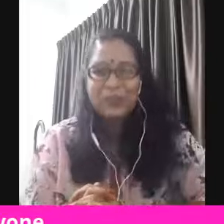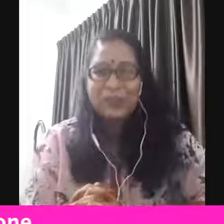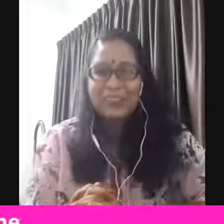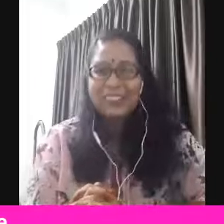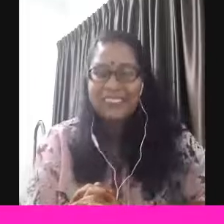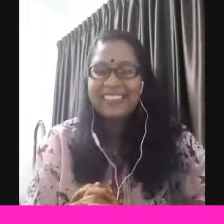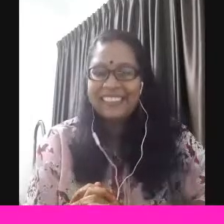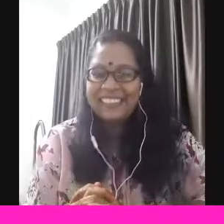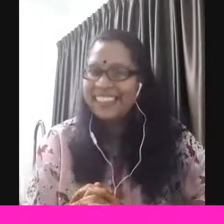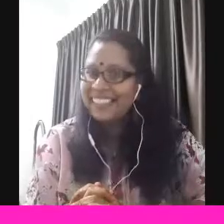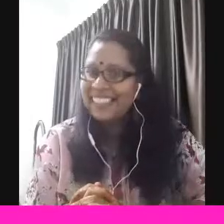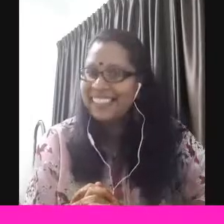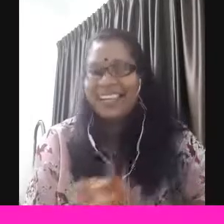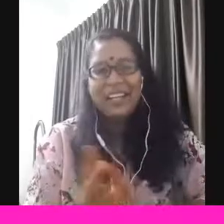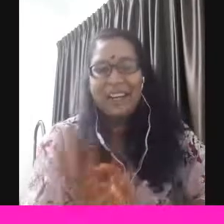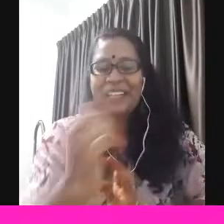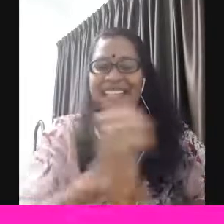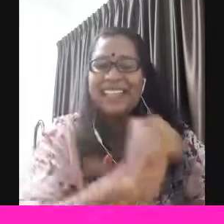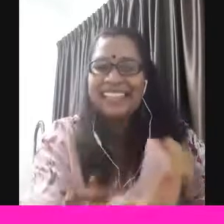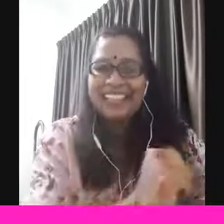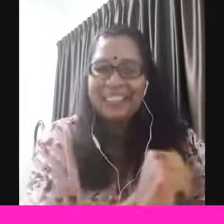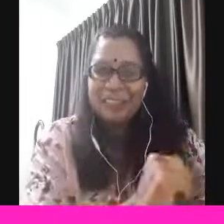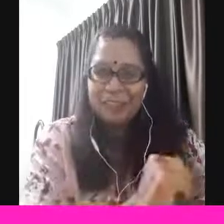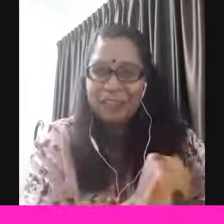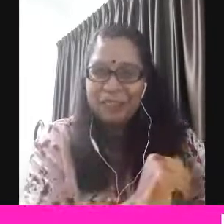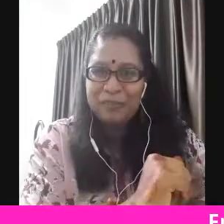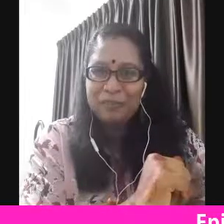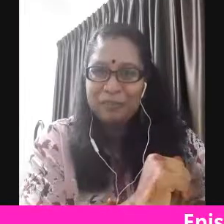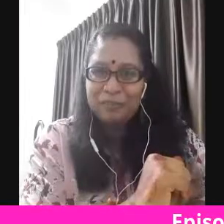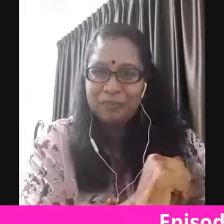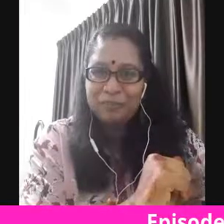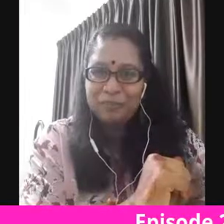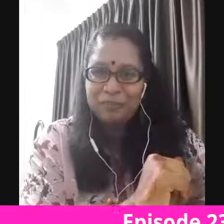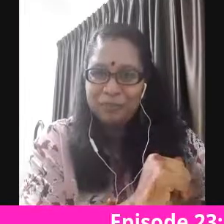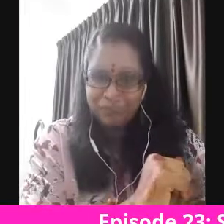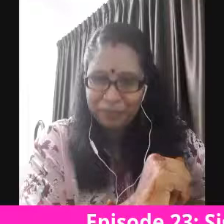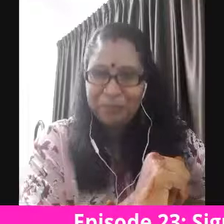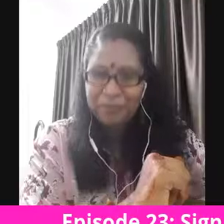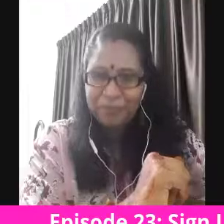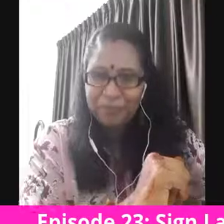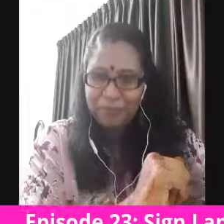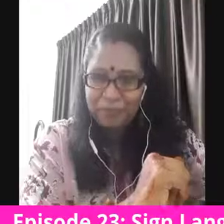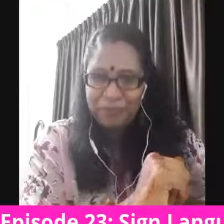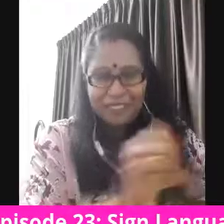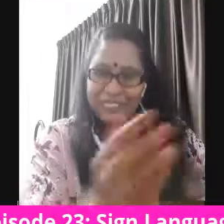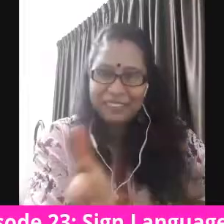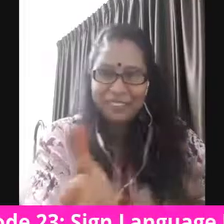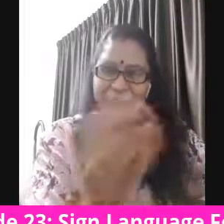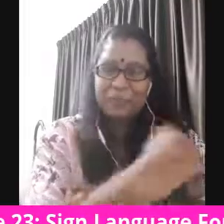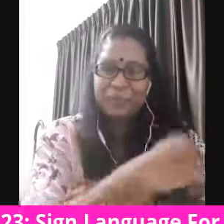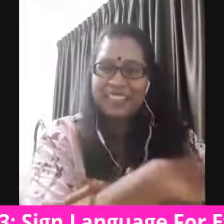I'm doing it exactly the same or not. okay. It's ingrained in my heart, but let me try. Maybe you can correct me, Chegu. This Proceed. is